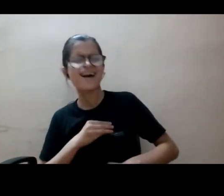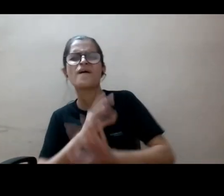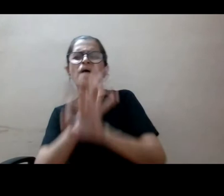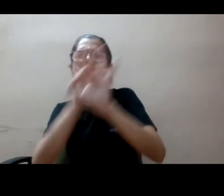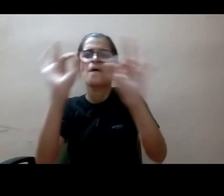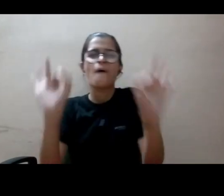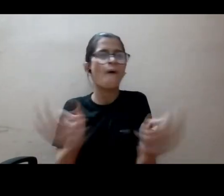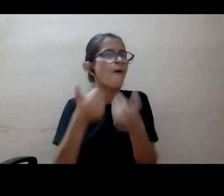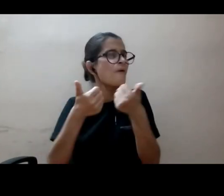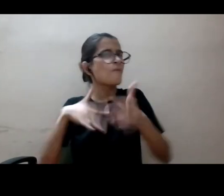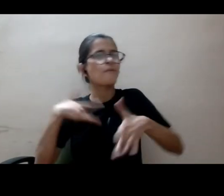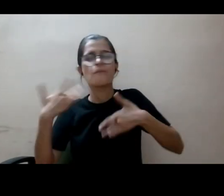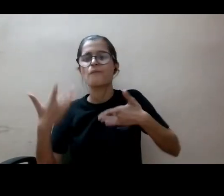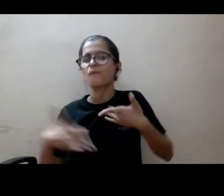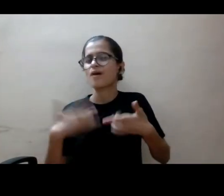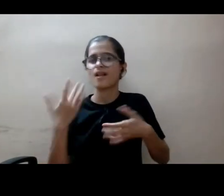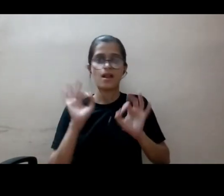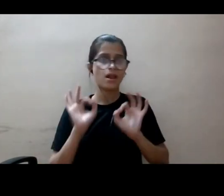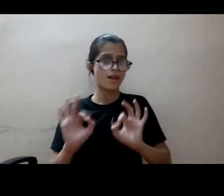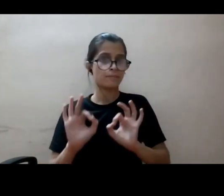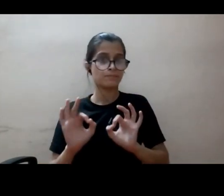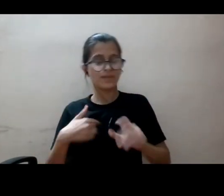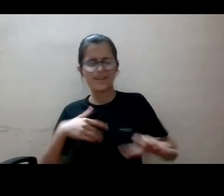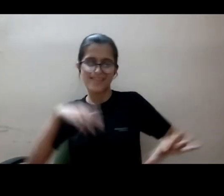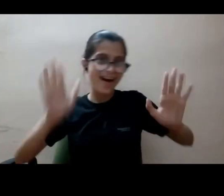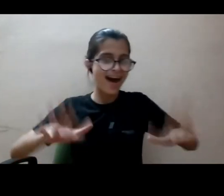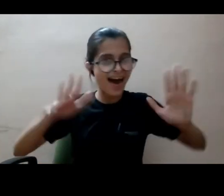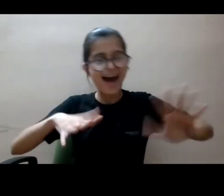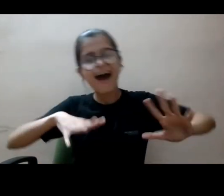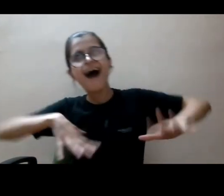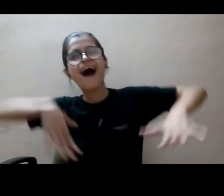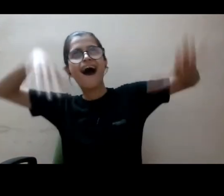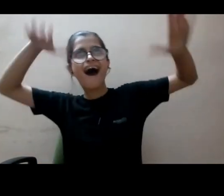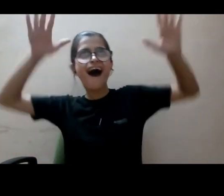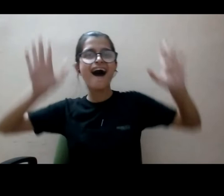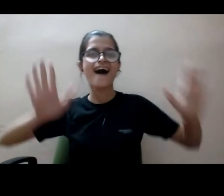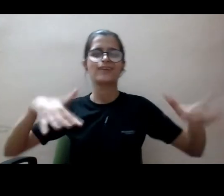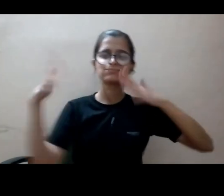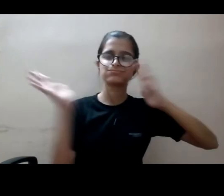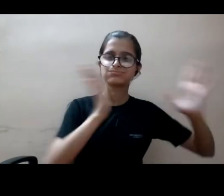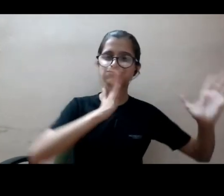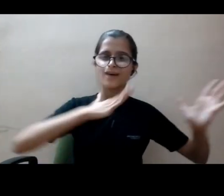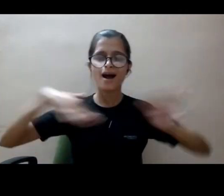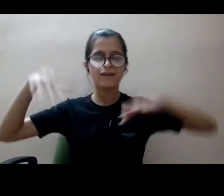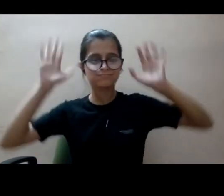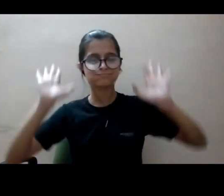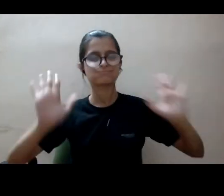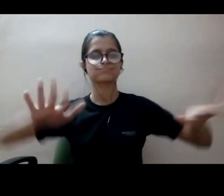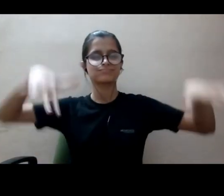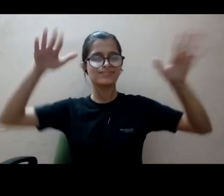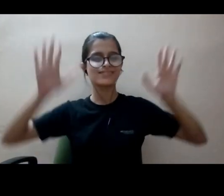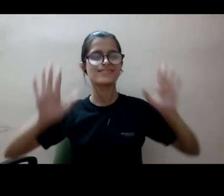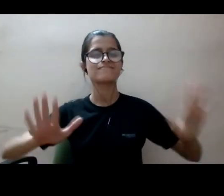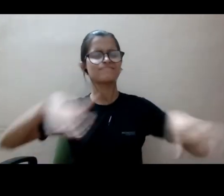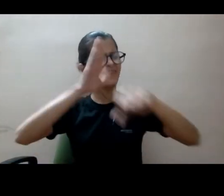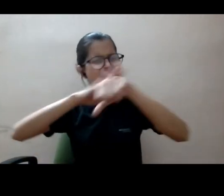know, thrill there is in going fast through space, high in the air, the blind are going to experience that